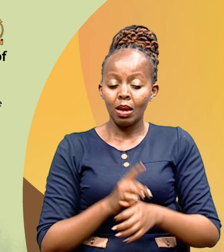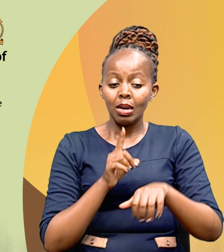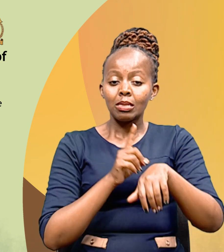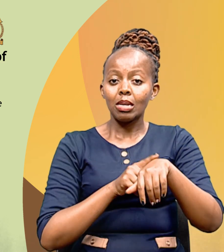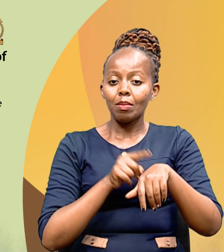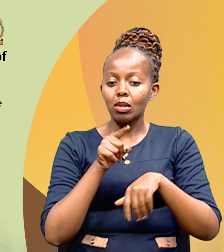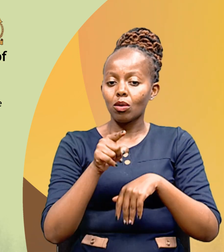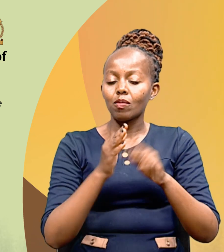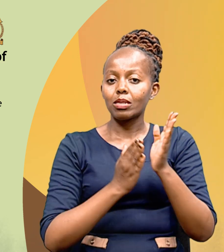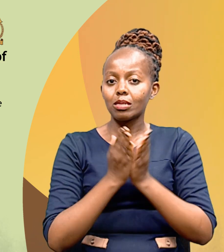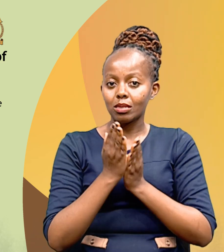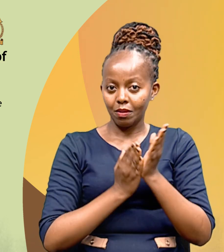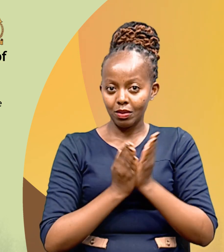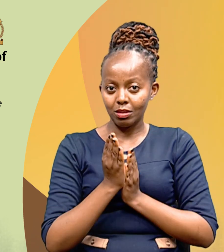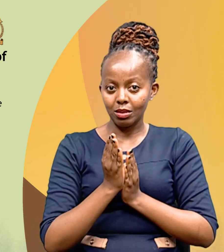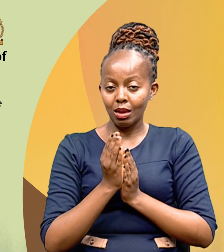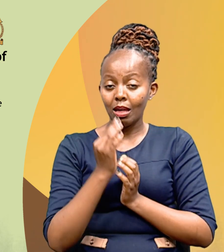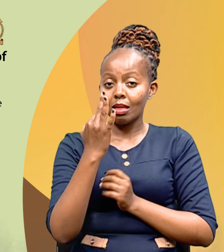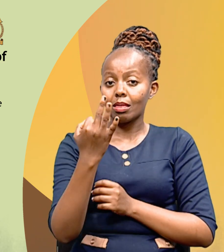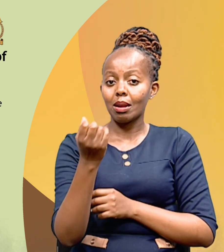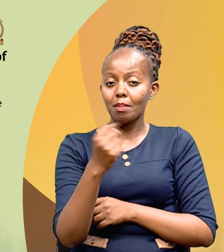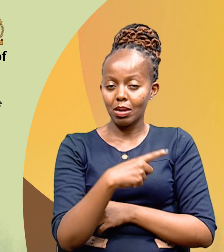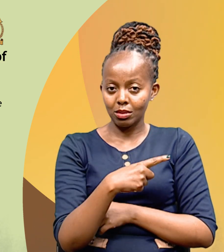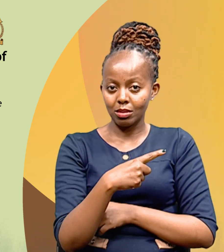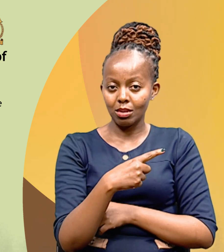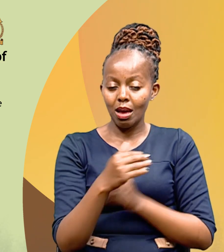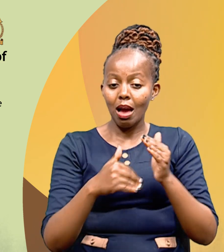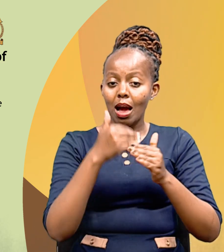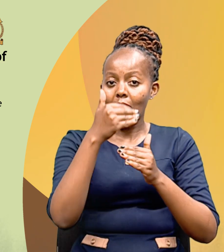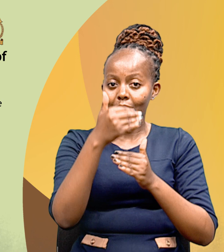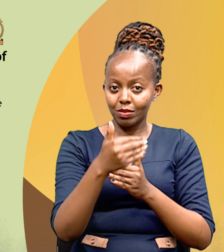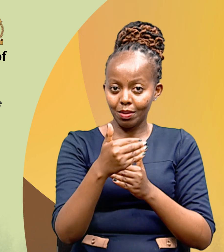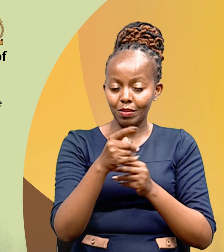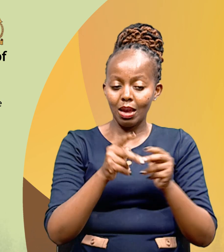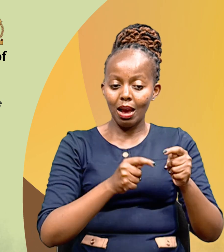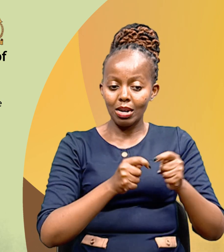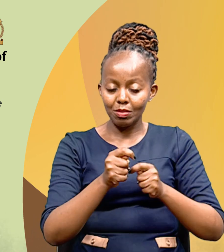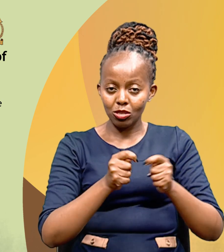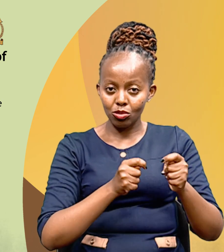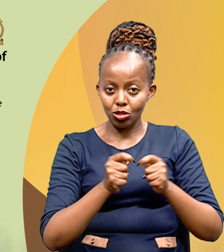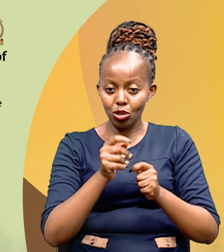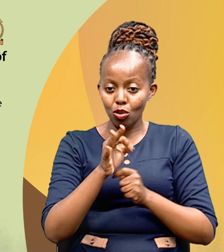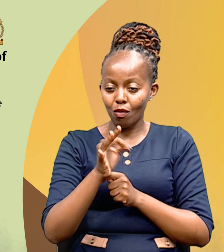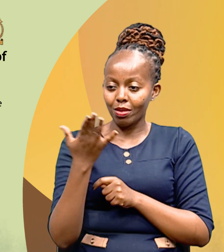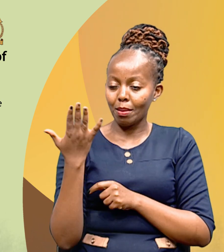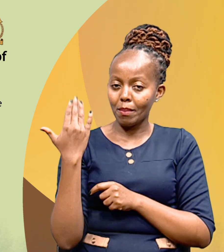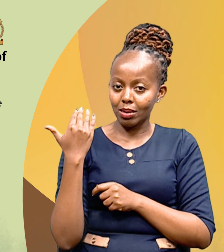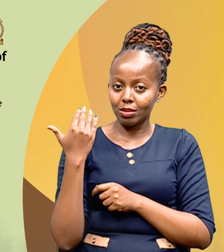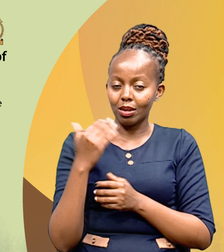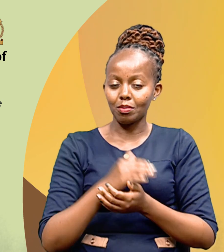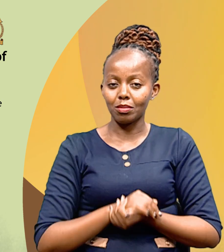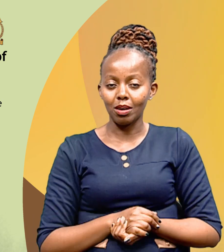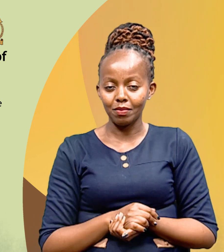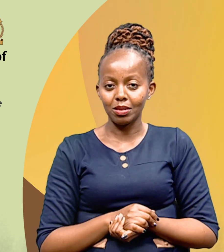Timeline of service is 3 months after the administration of the last paper.